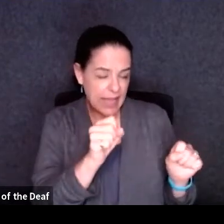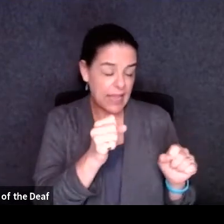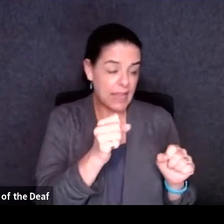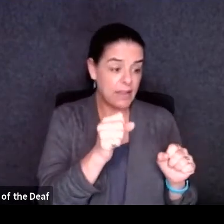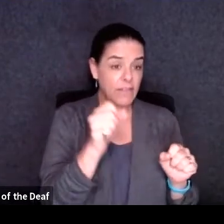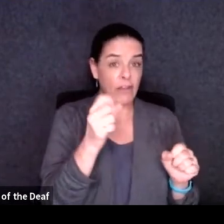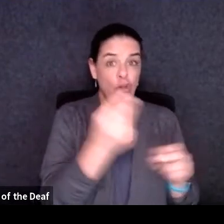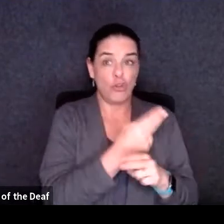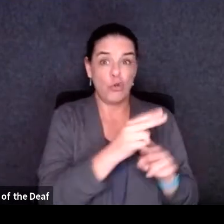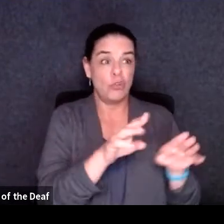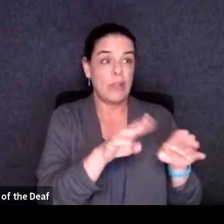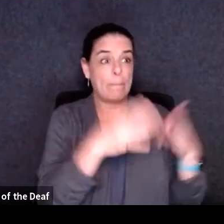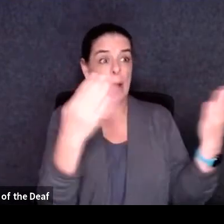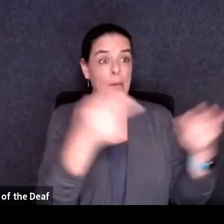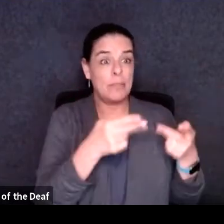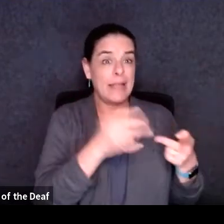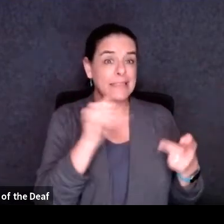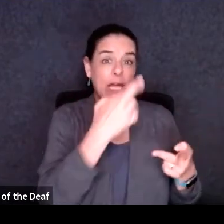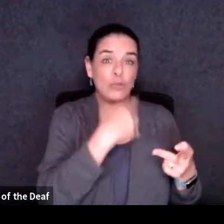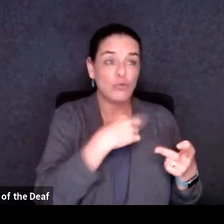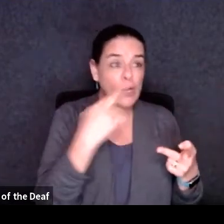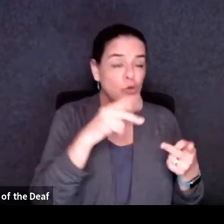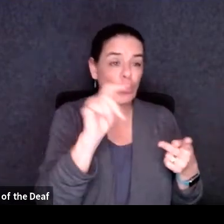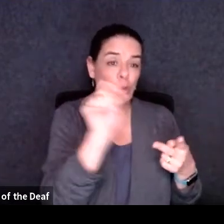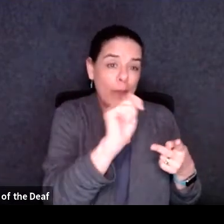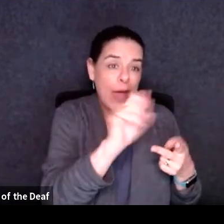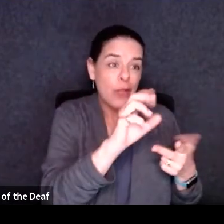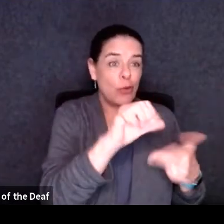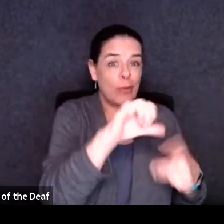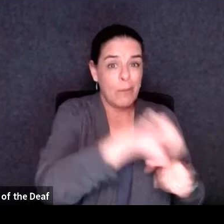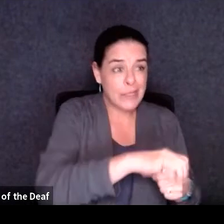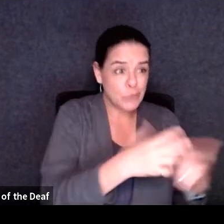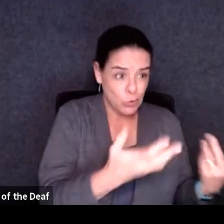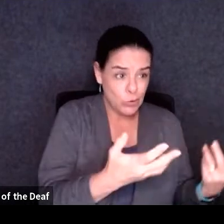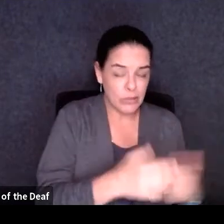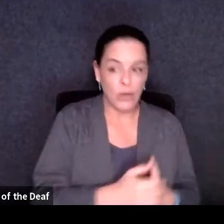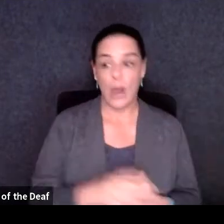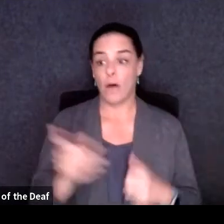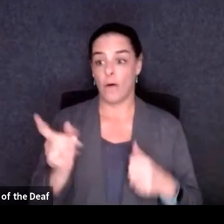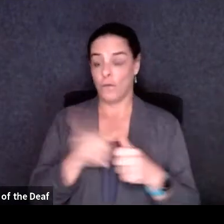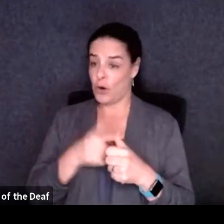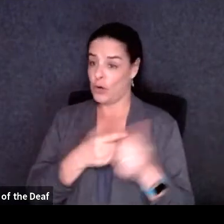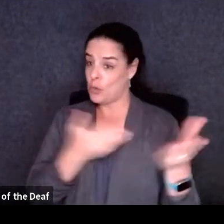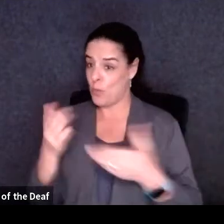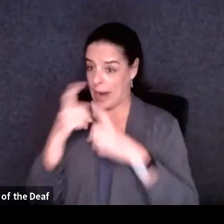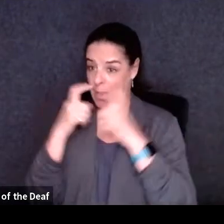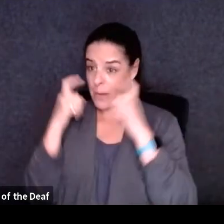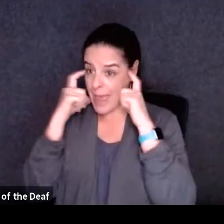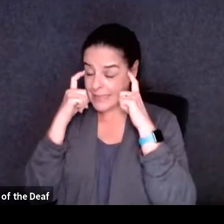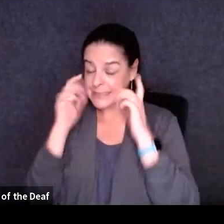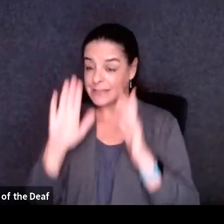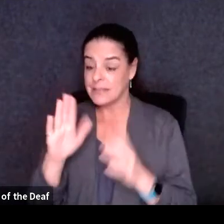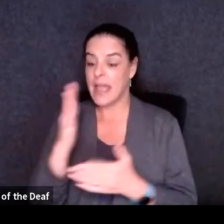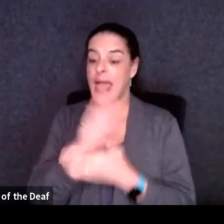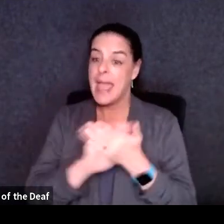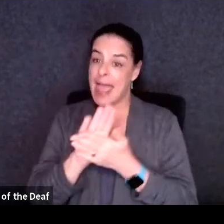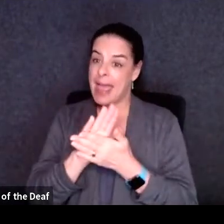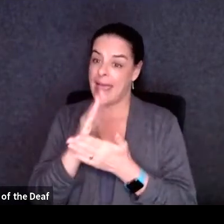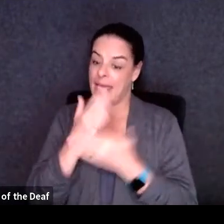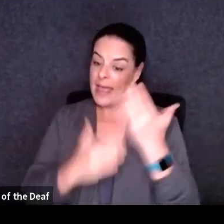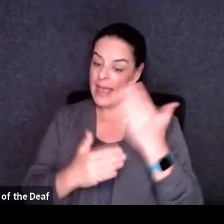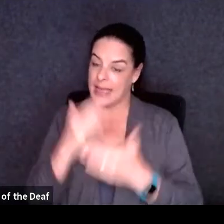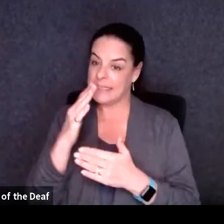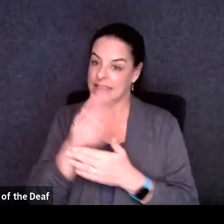gas stations, restaurants, and restrooms? Well, take your mask first and foremost. Hand sanitizer. I always travel with